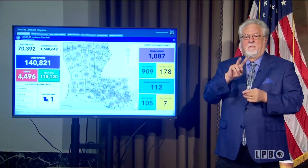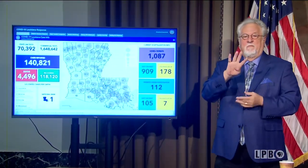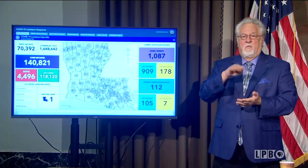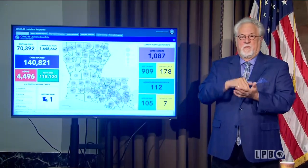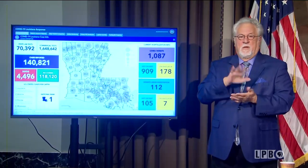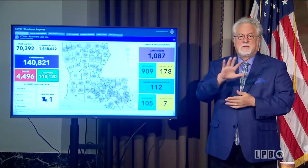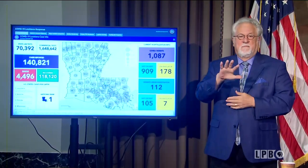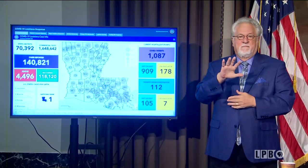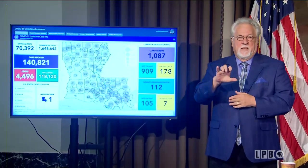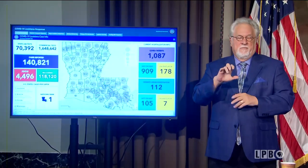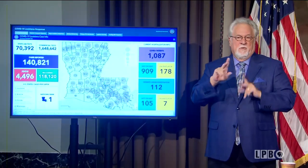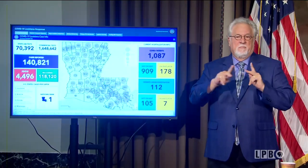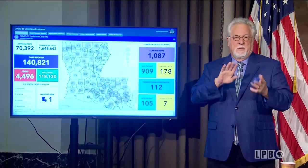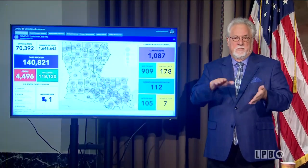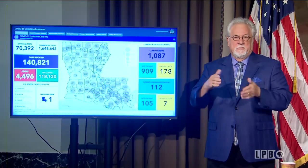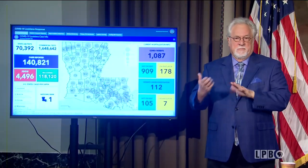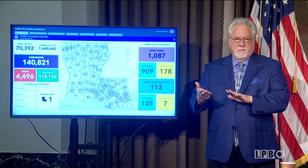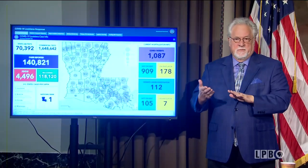4,500 now at